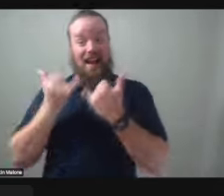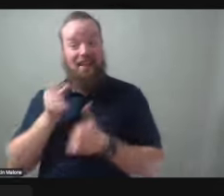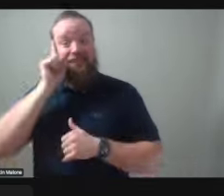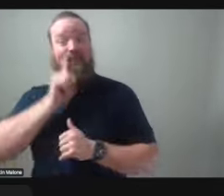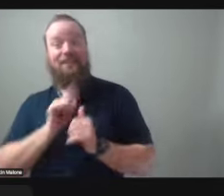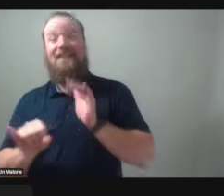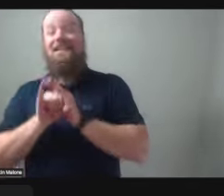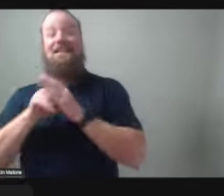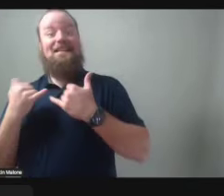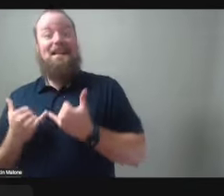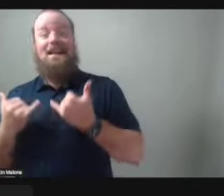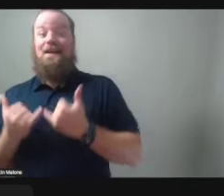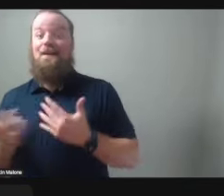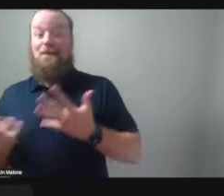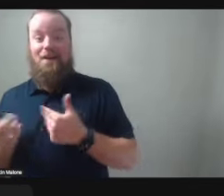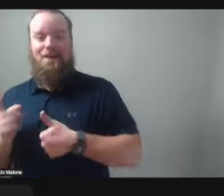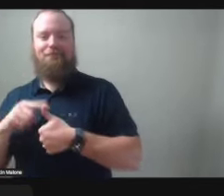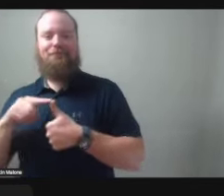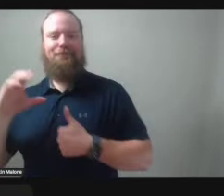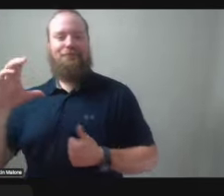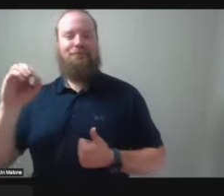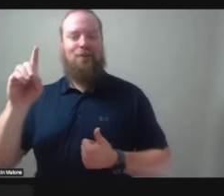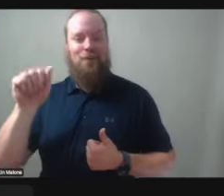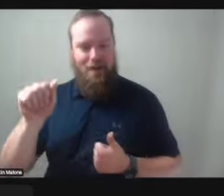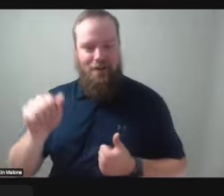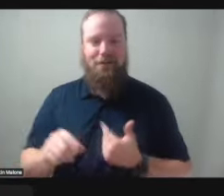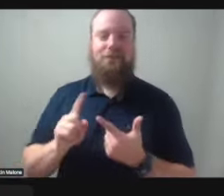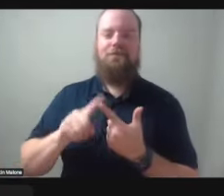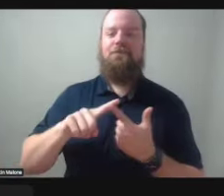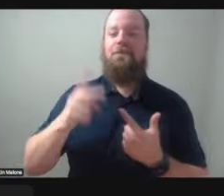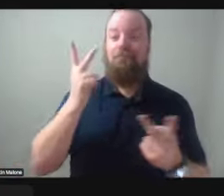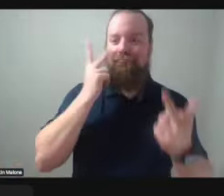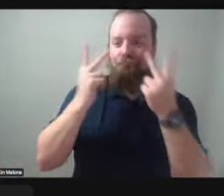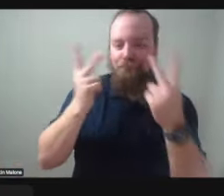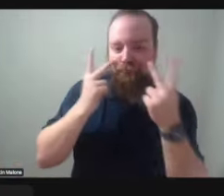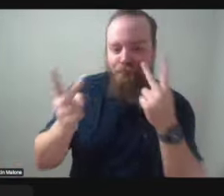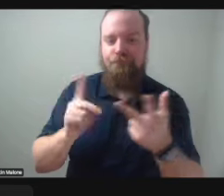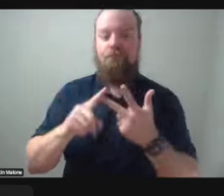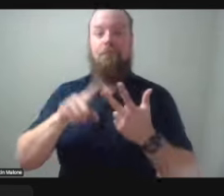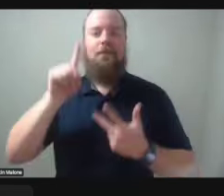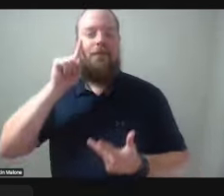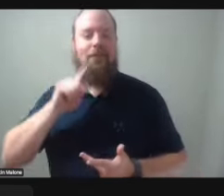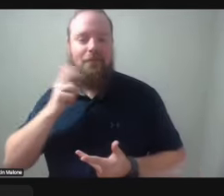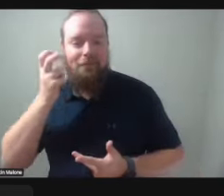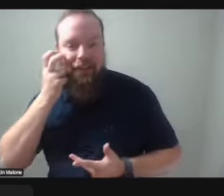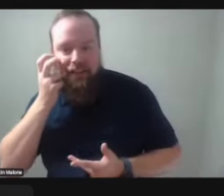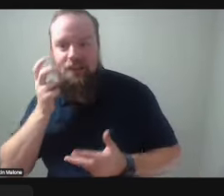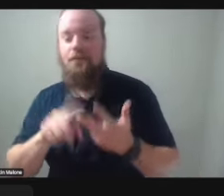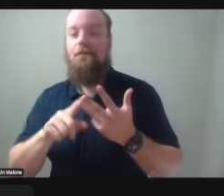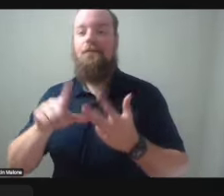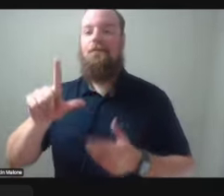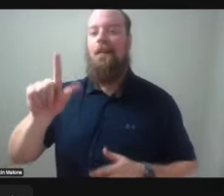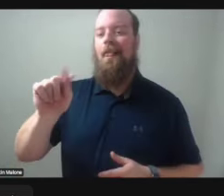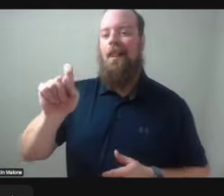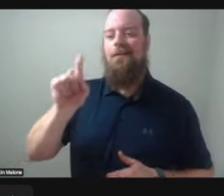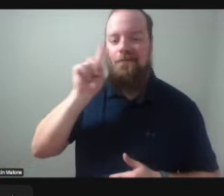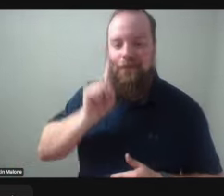Um, and now we see the transformation to deaf identity. Now we have late